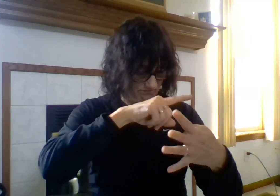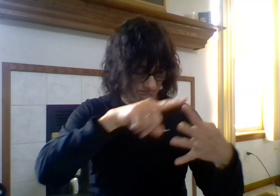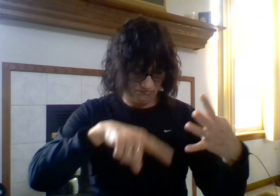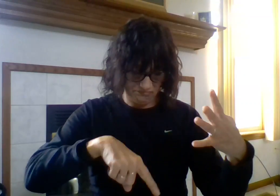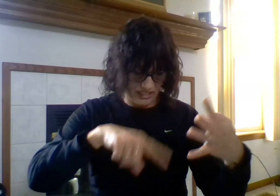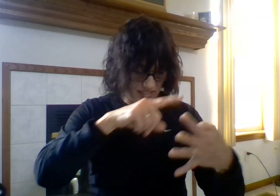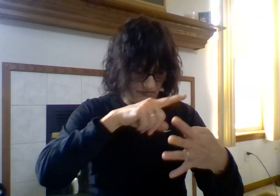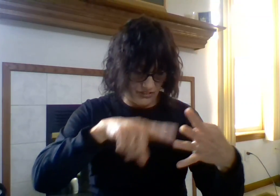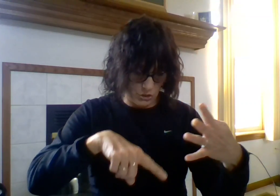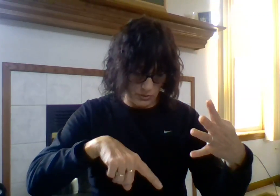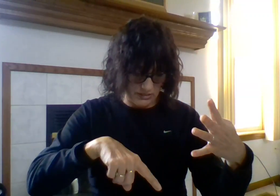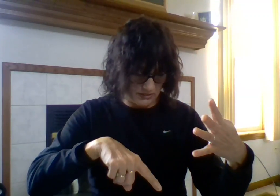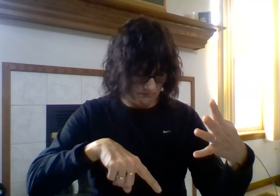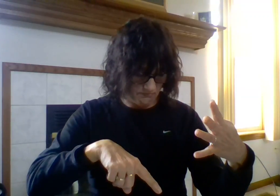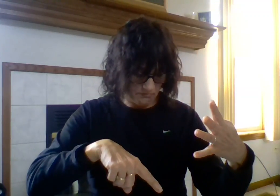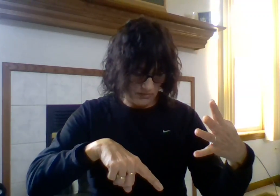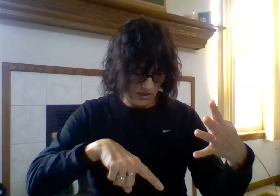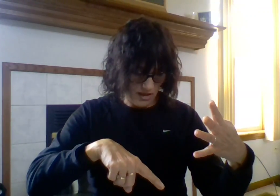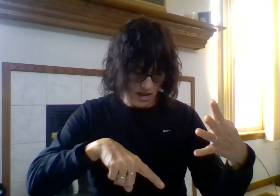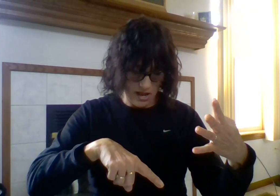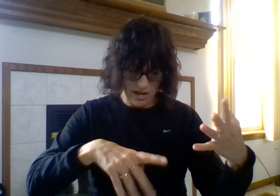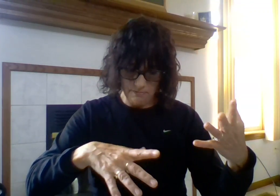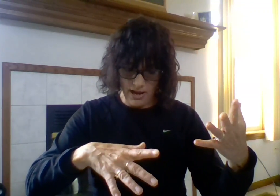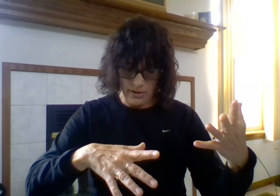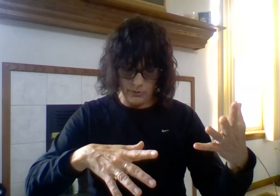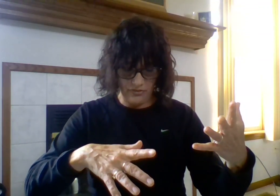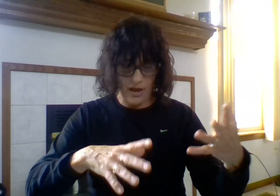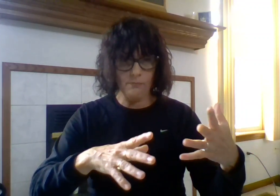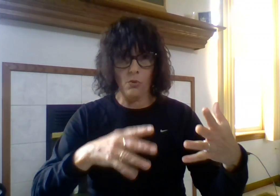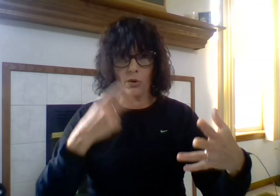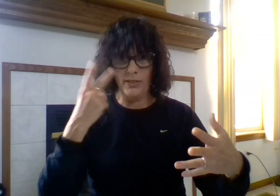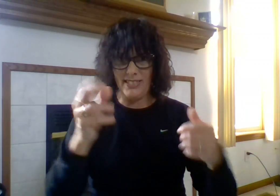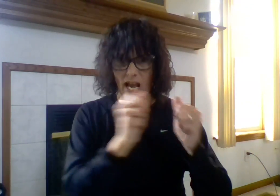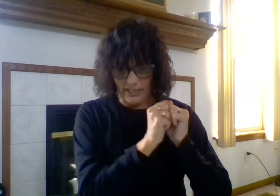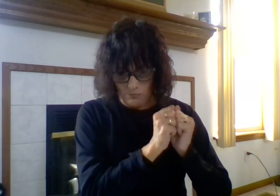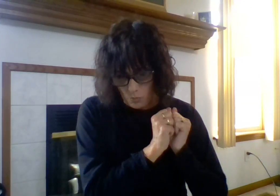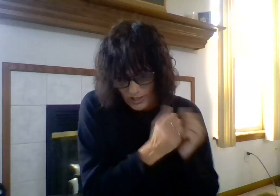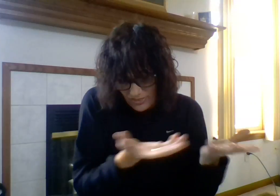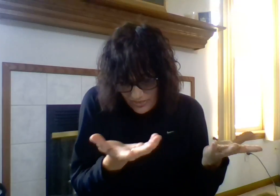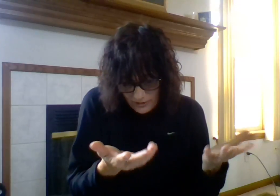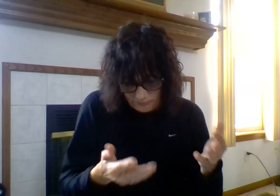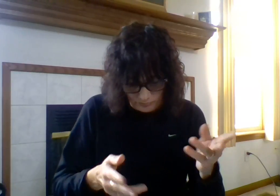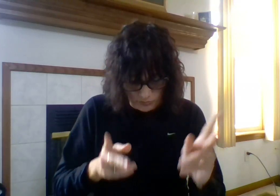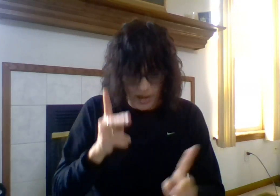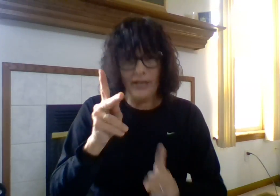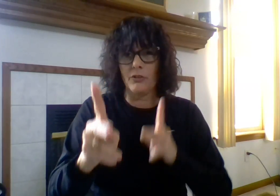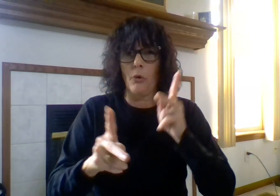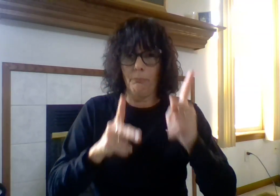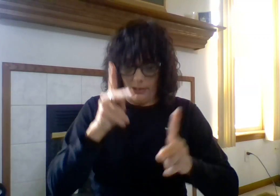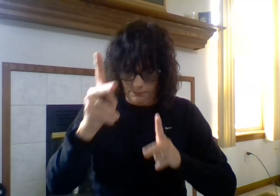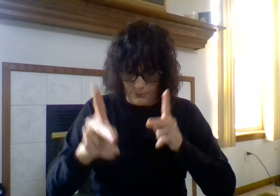showing individuals. I would have thought more we saw him with, I don't know,